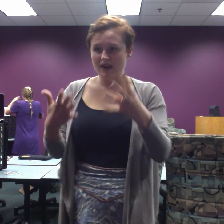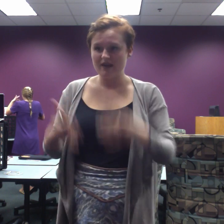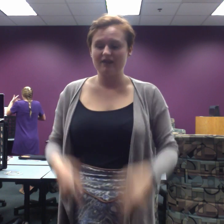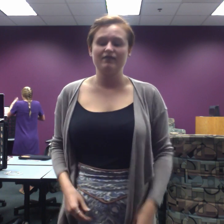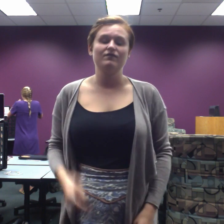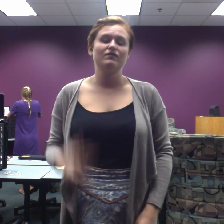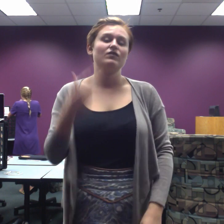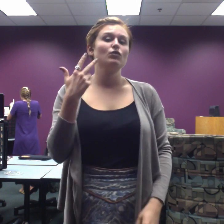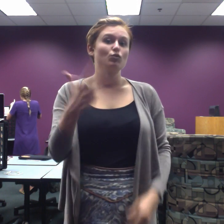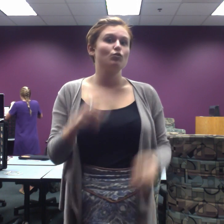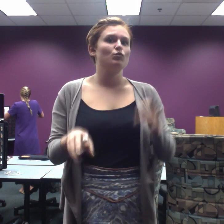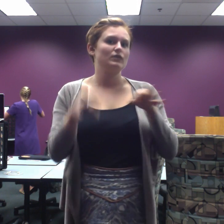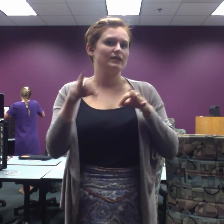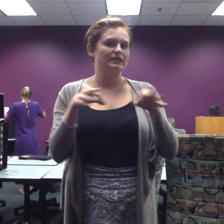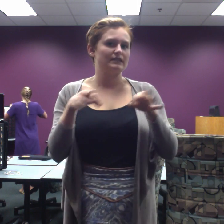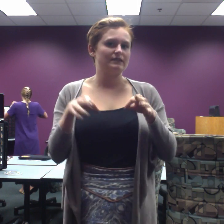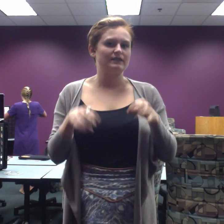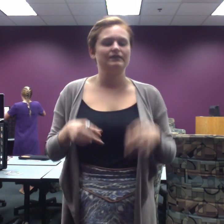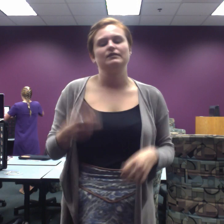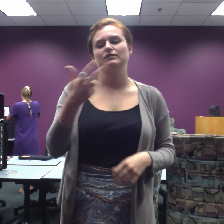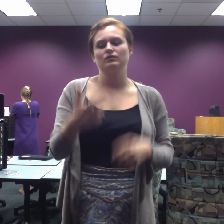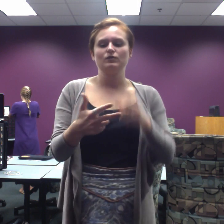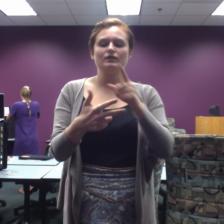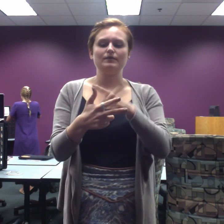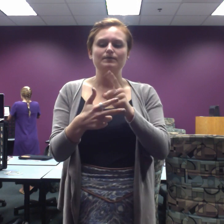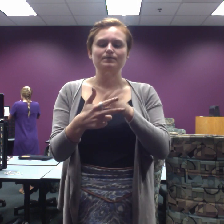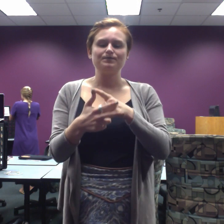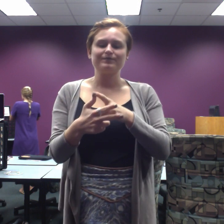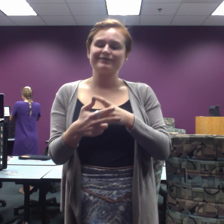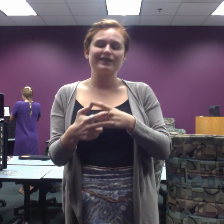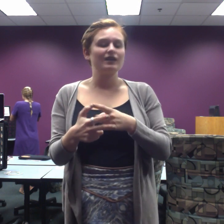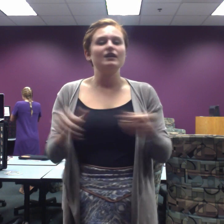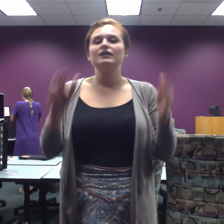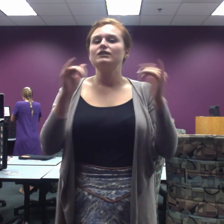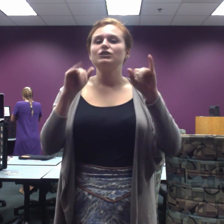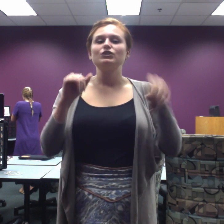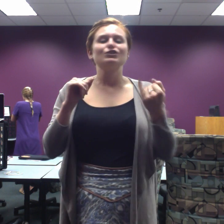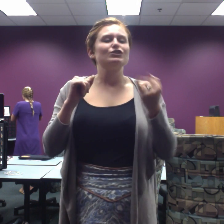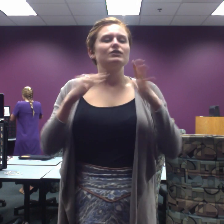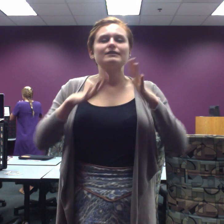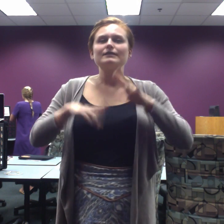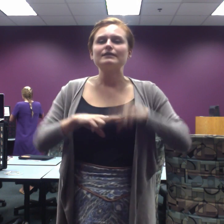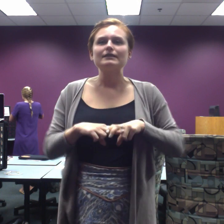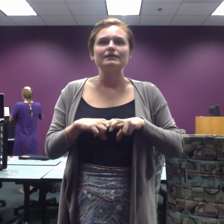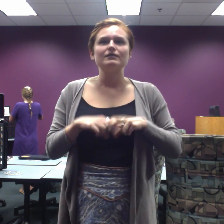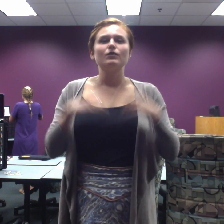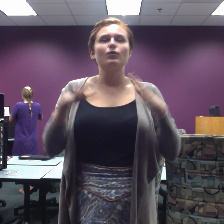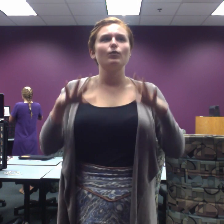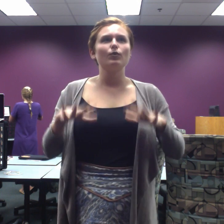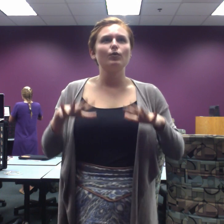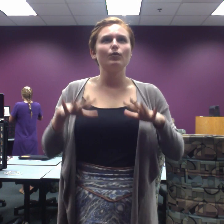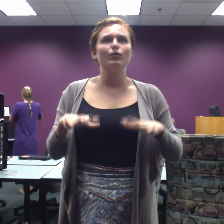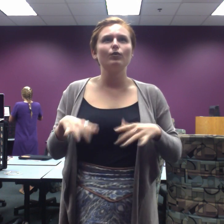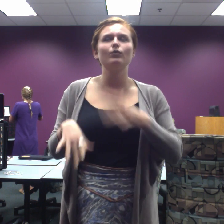first activity actually is inactivity. We're going to just sit, and we're going to measure our heart rate for 1